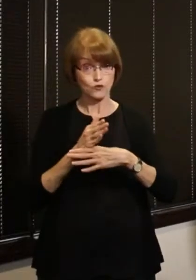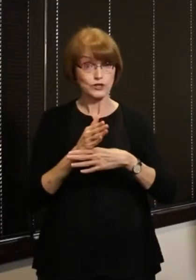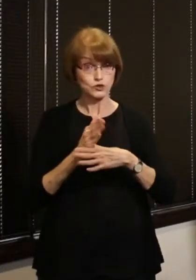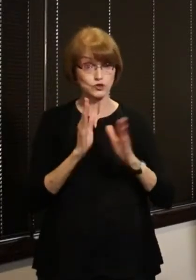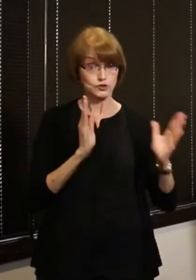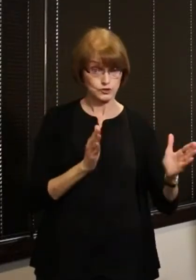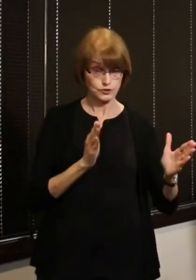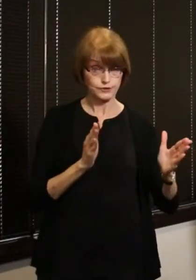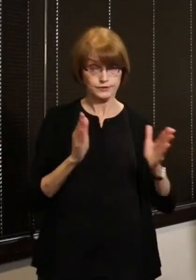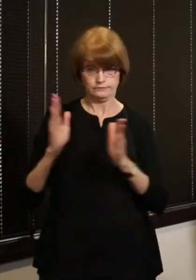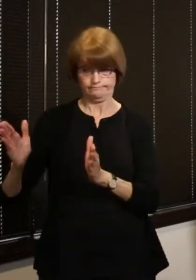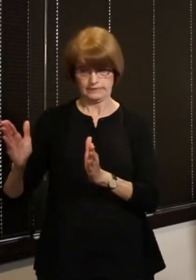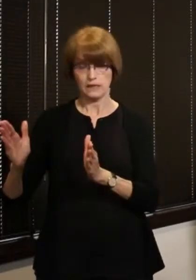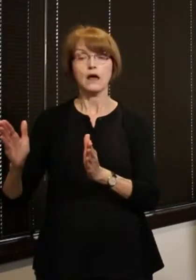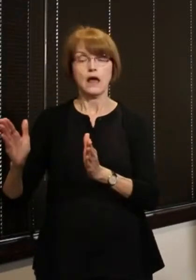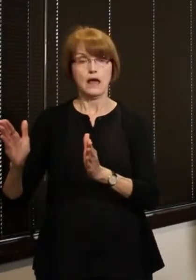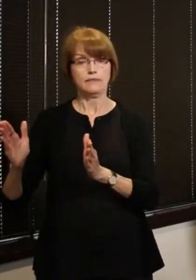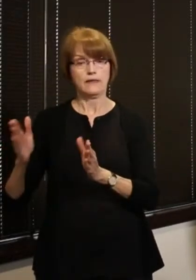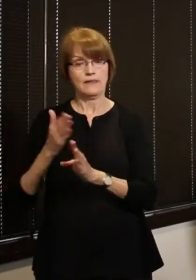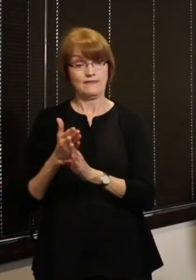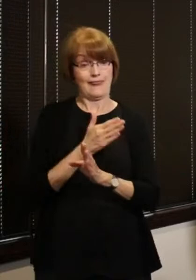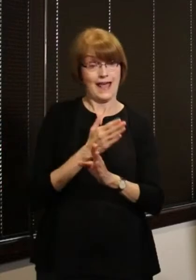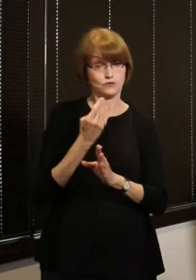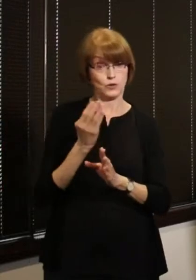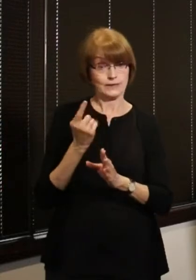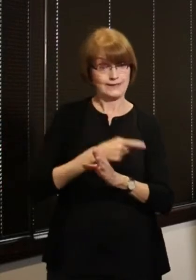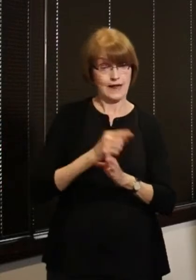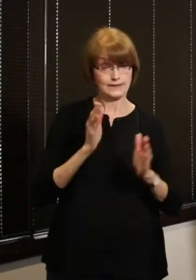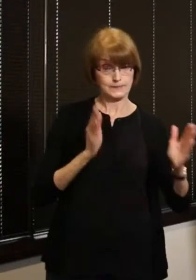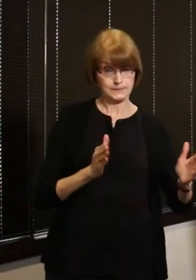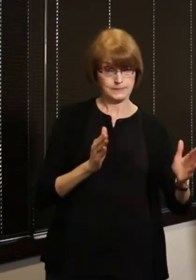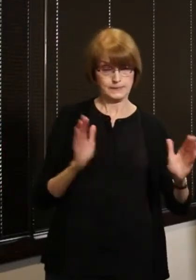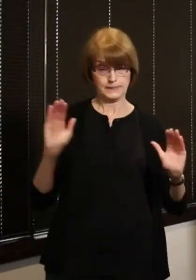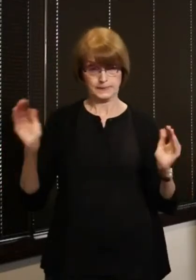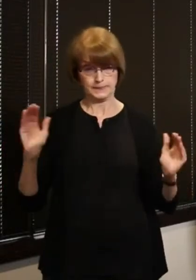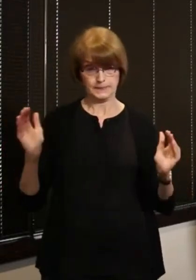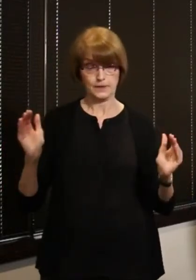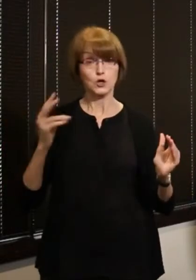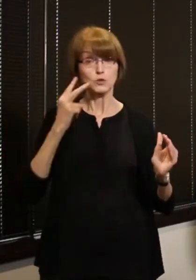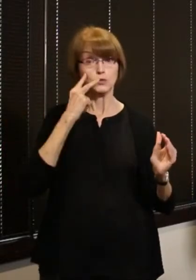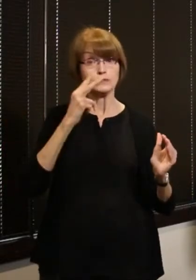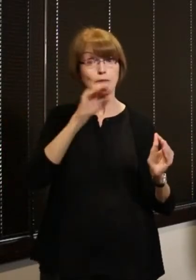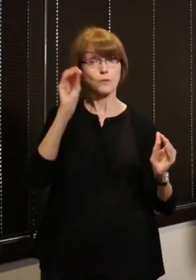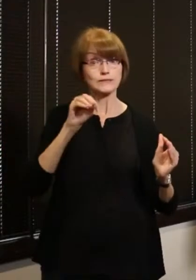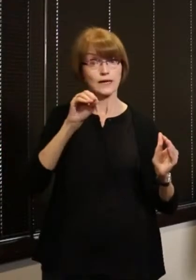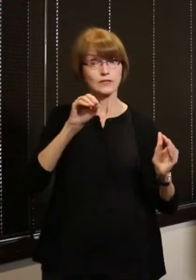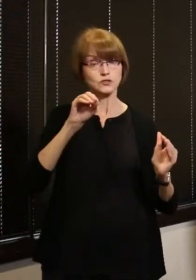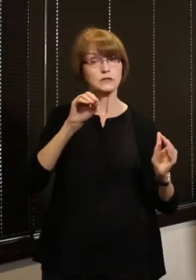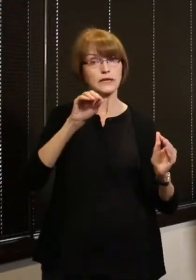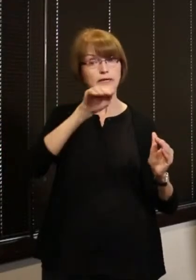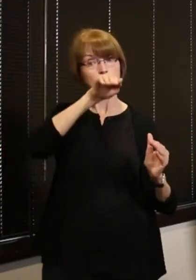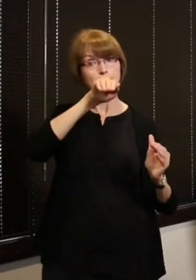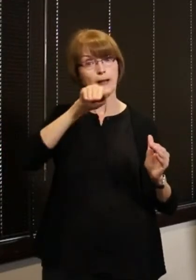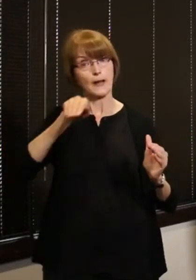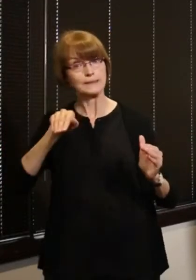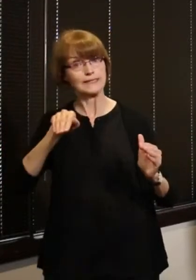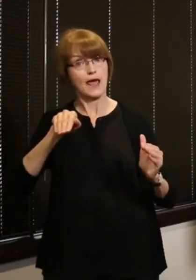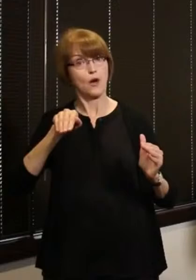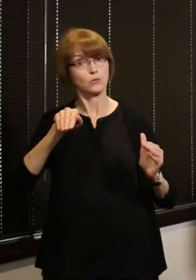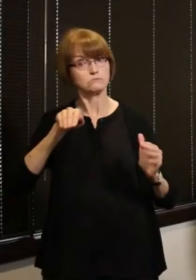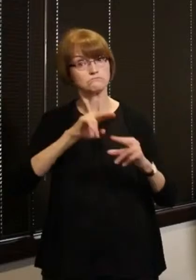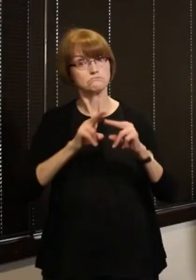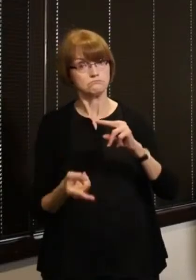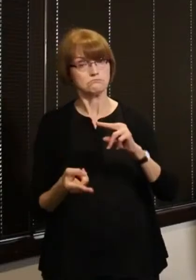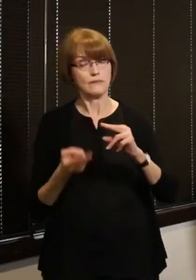it to the previous rolling 14 days. And as you can see, that percentage is starting to come down, which is good. So the case counts are starting to come